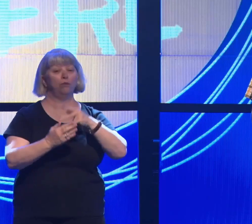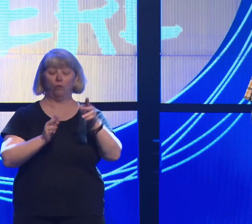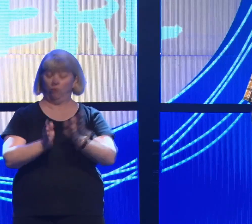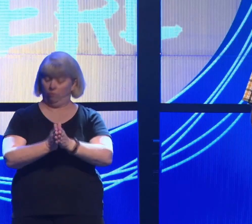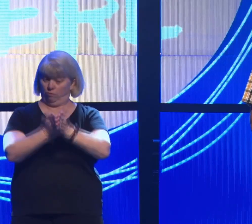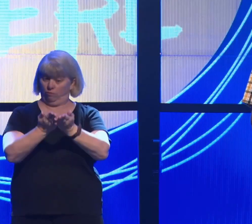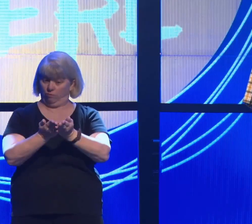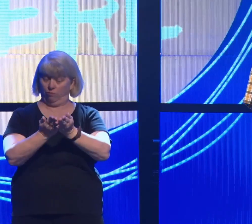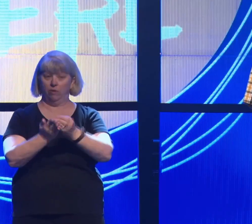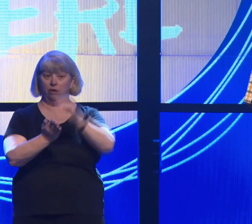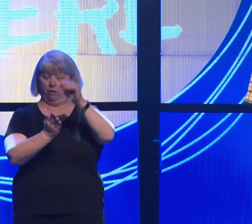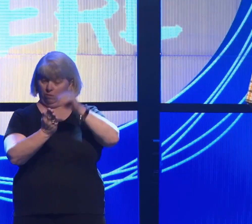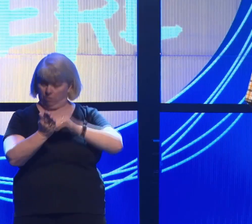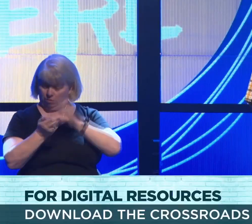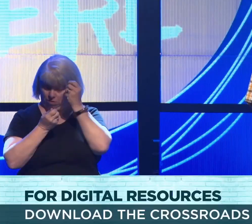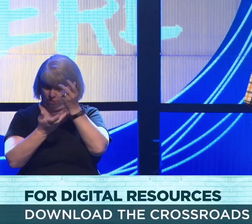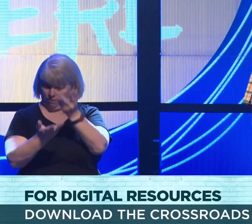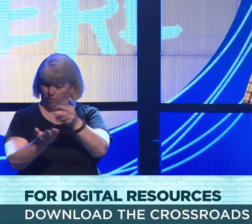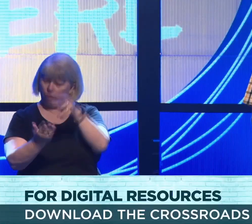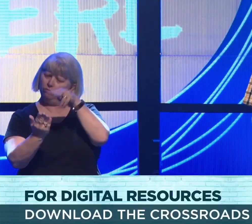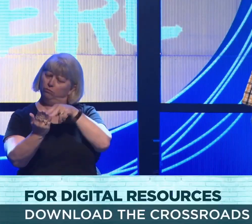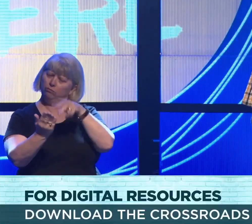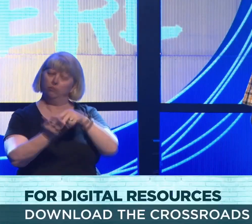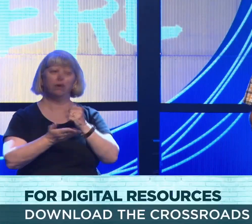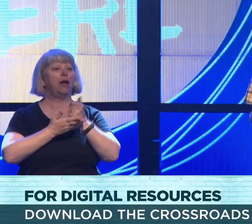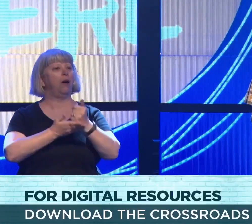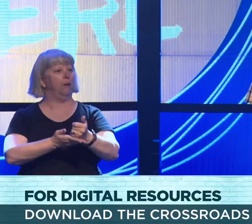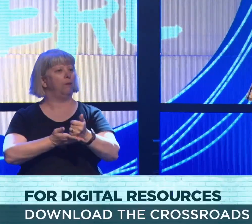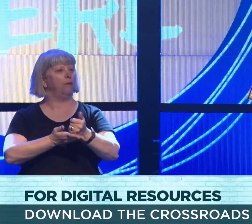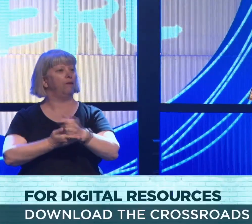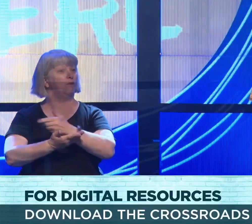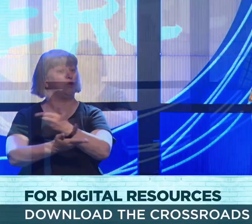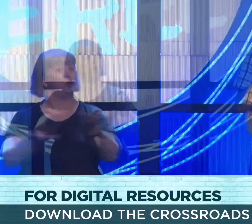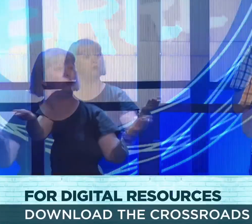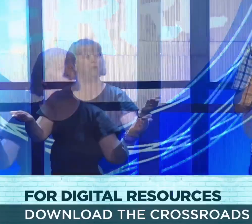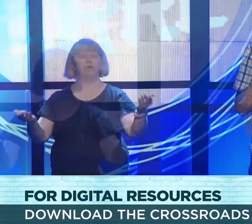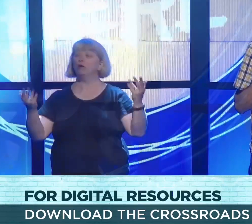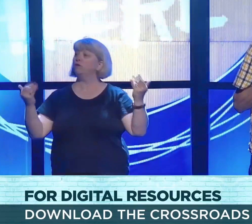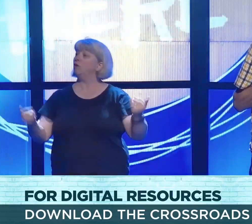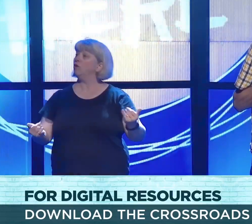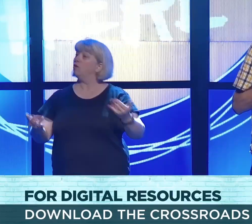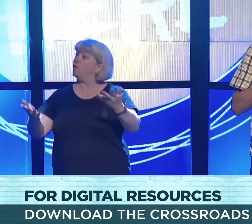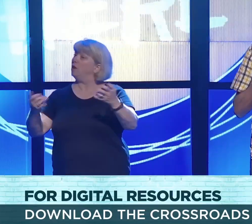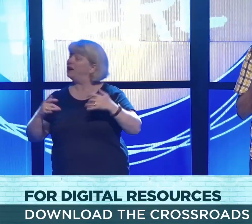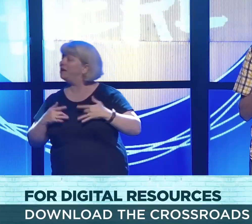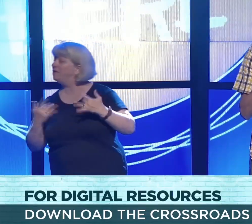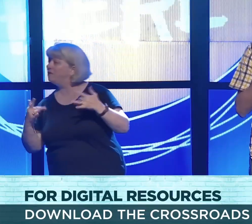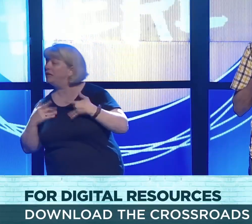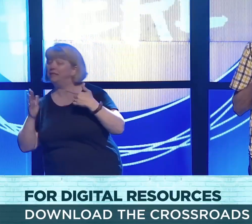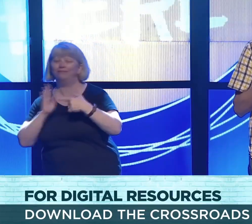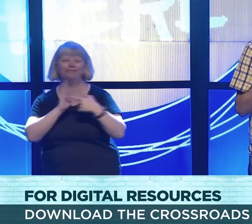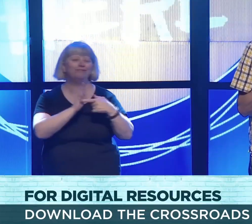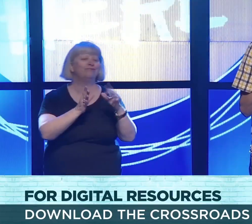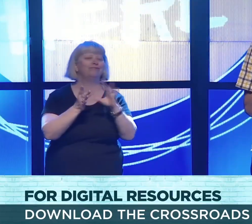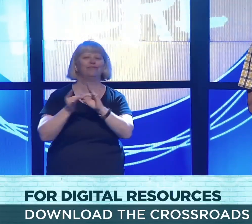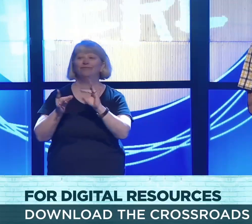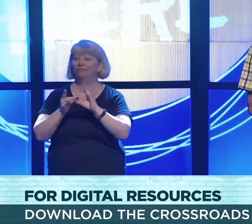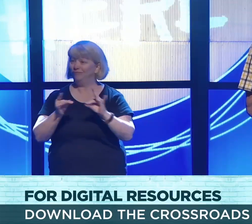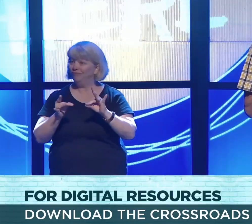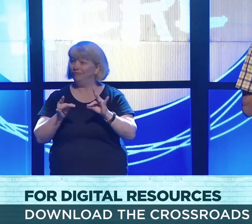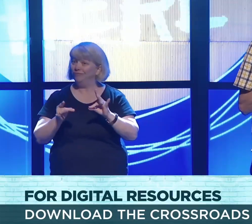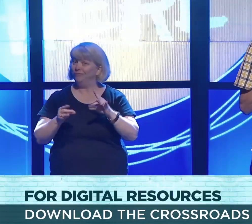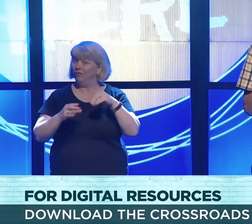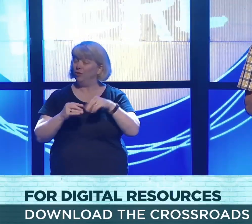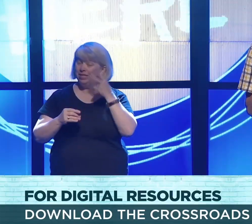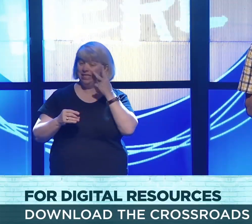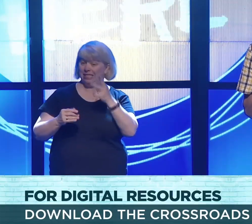designed specifically with information that's going to be helpful for you. So if you're looking for events, highlights, stories, you'll find it